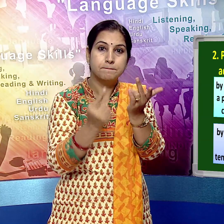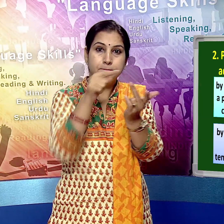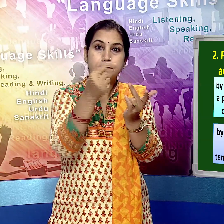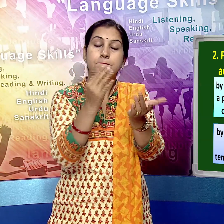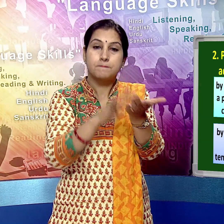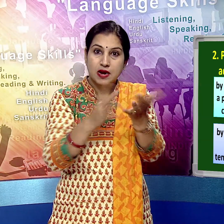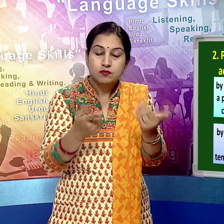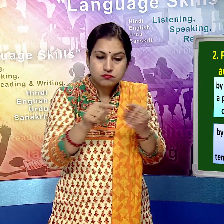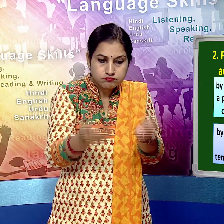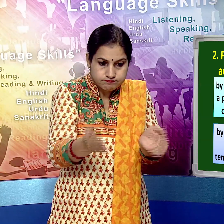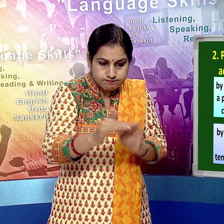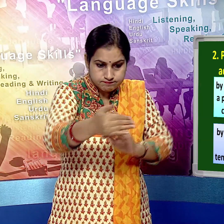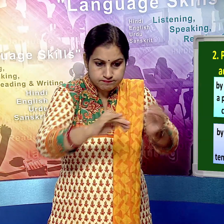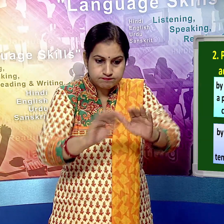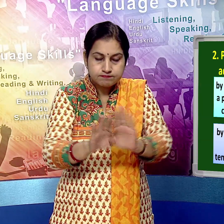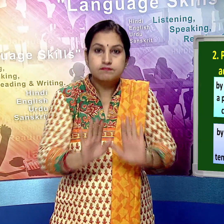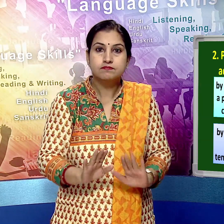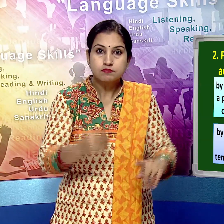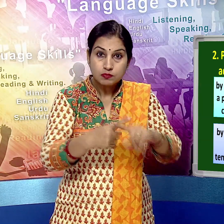by lowering the temperature,